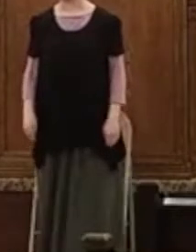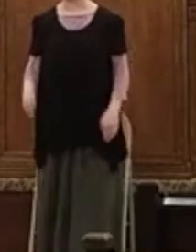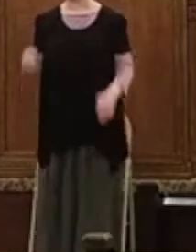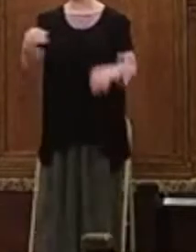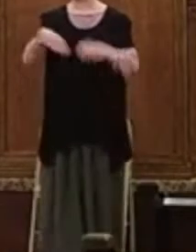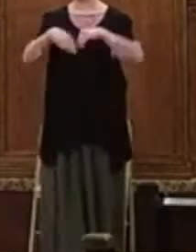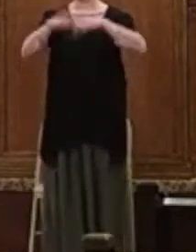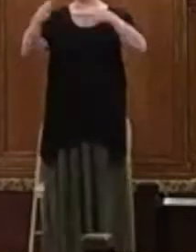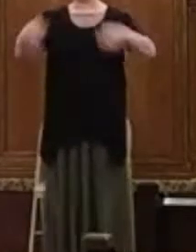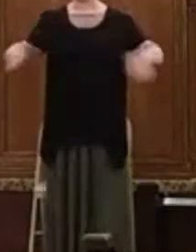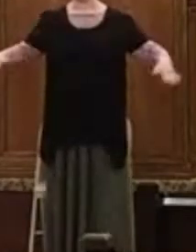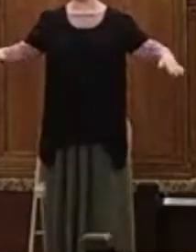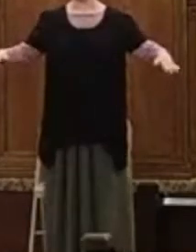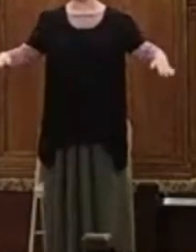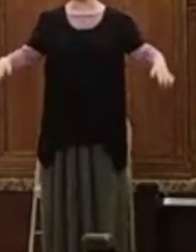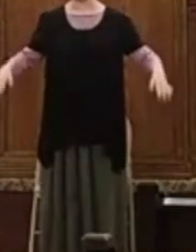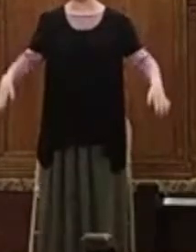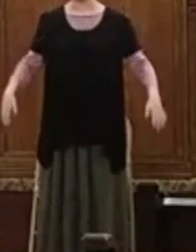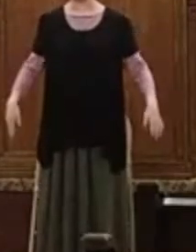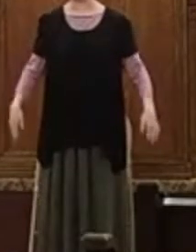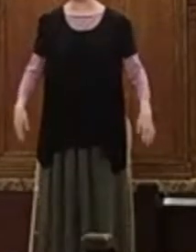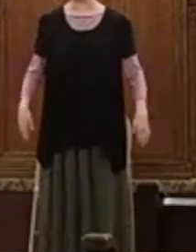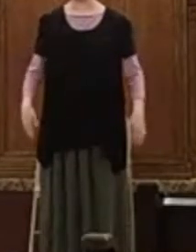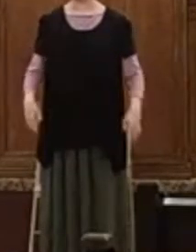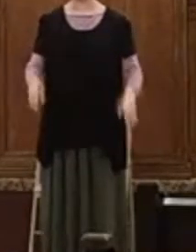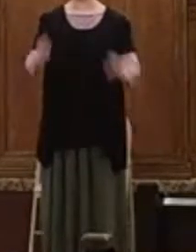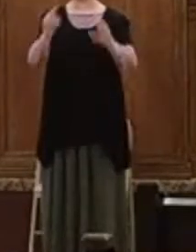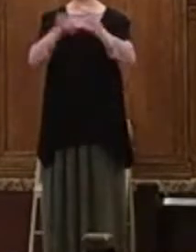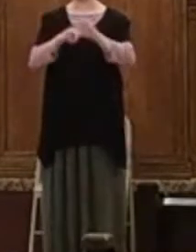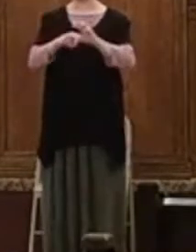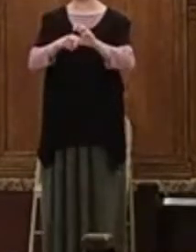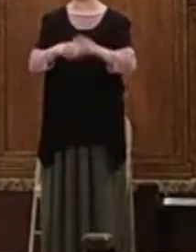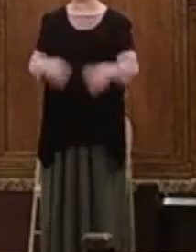your presence. Thank you, Jesus. Into your throne room.